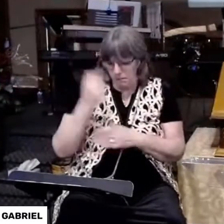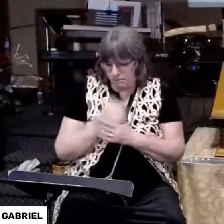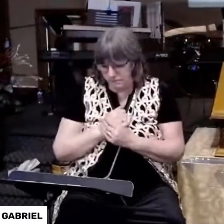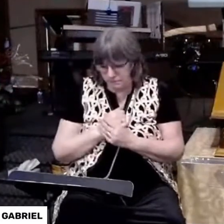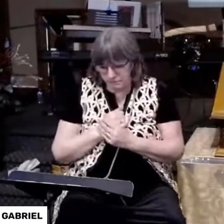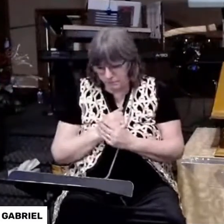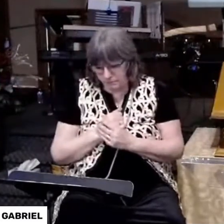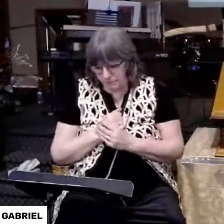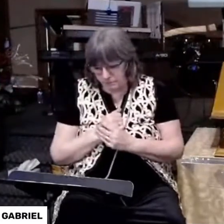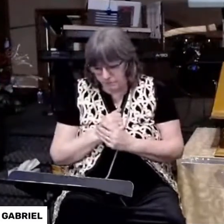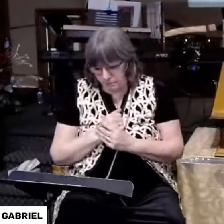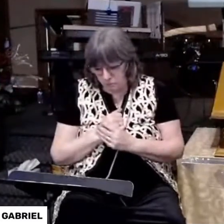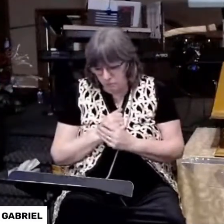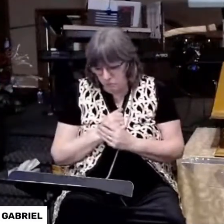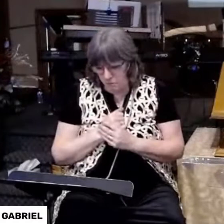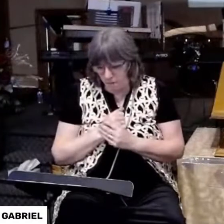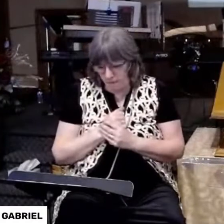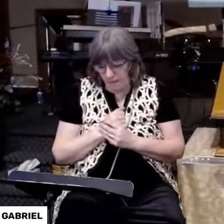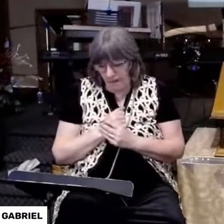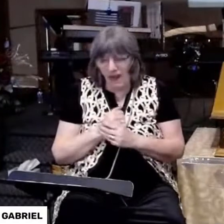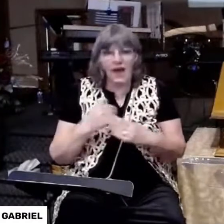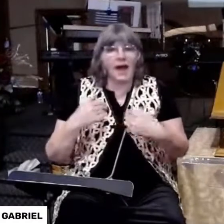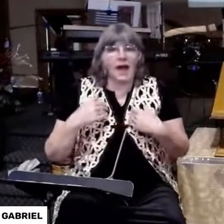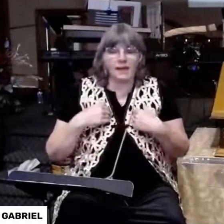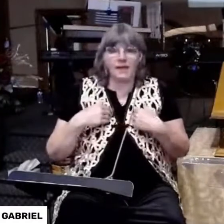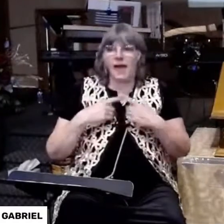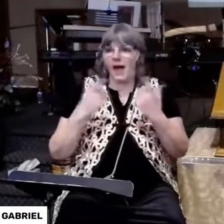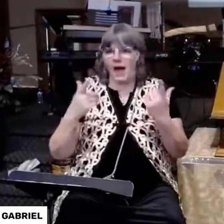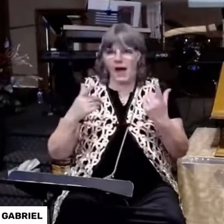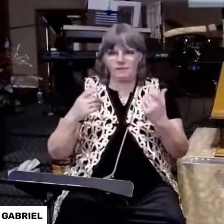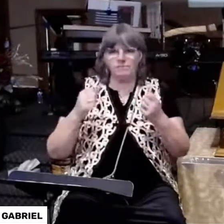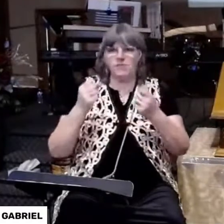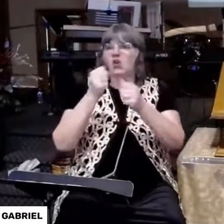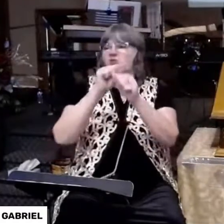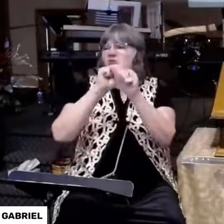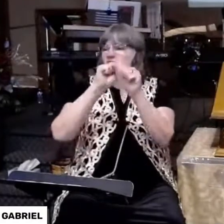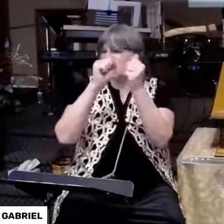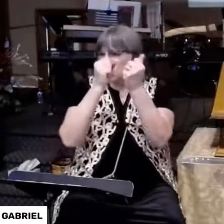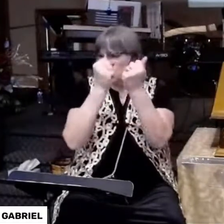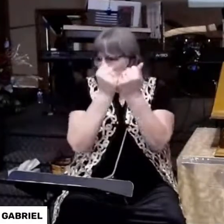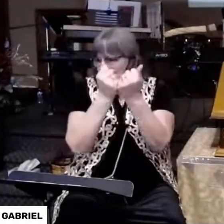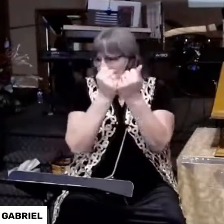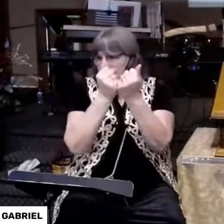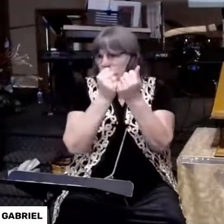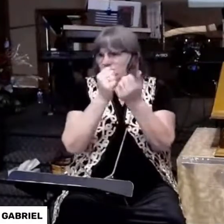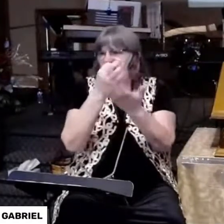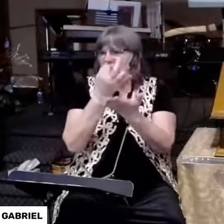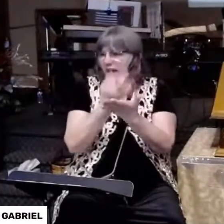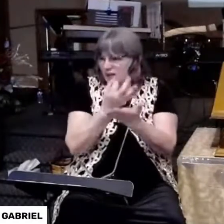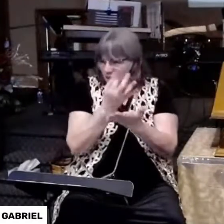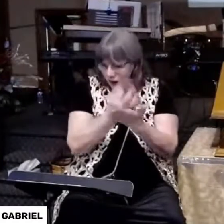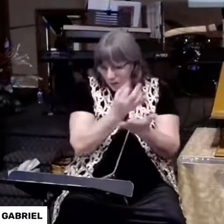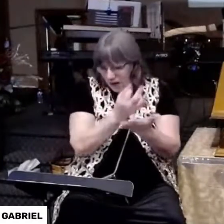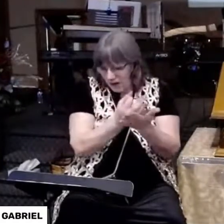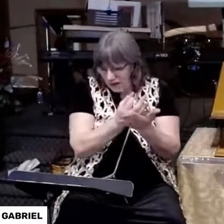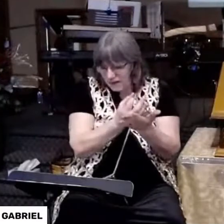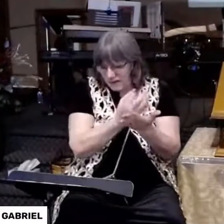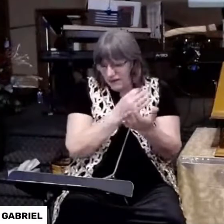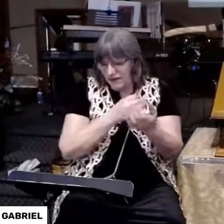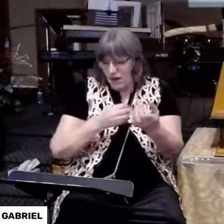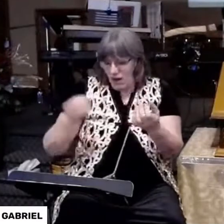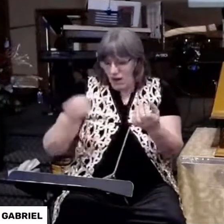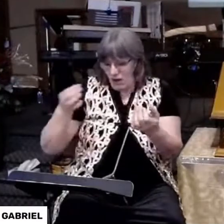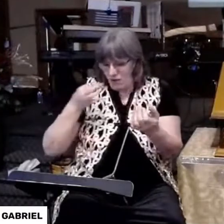And they're also, in view of that, they were faced to learn how